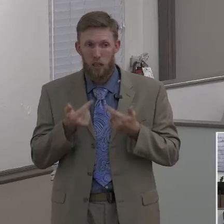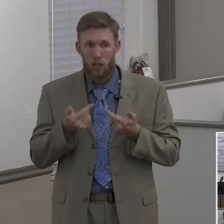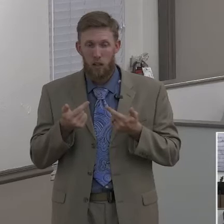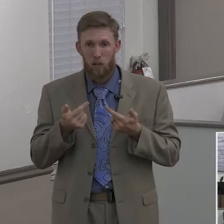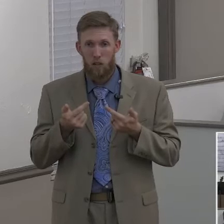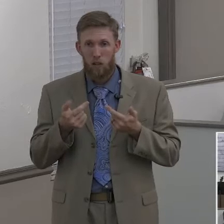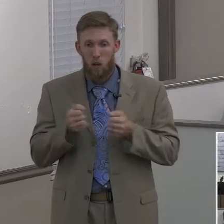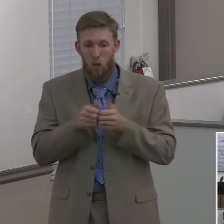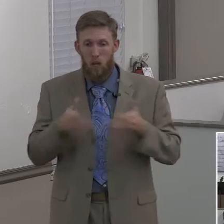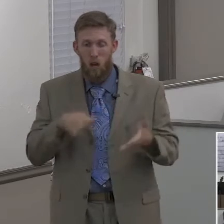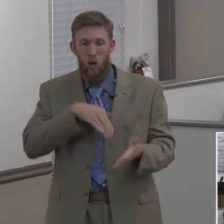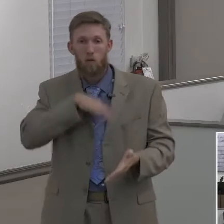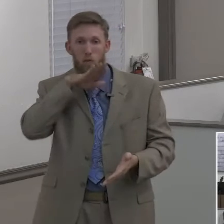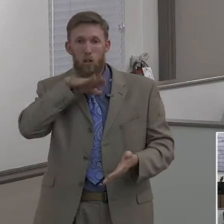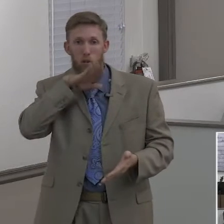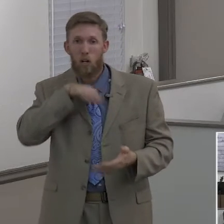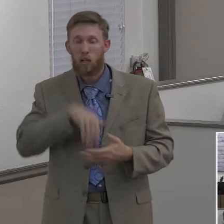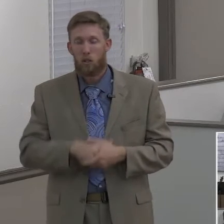things every day.